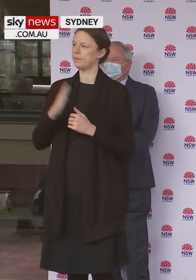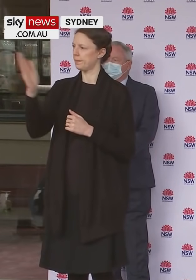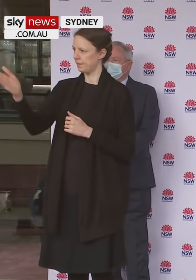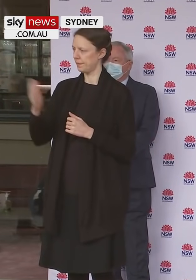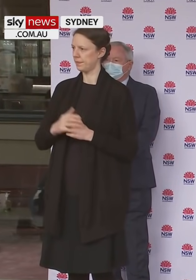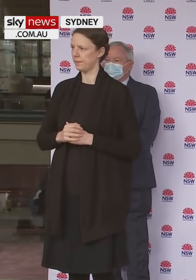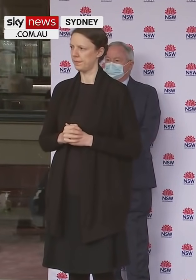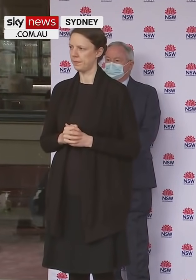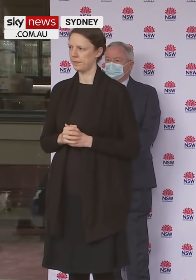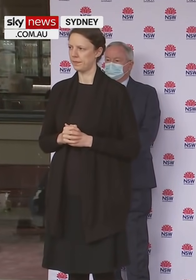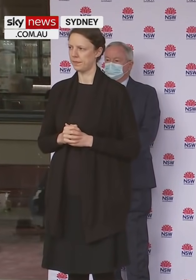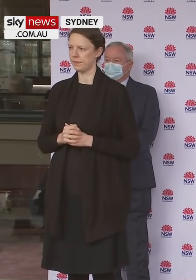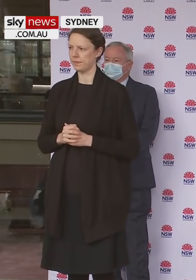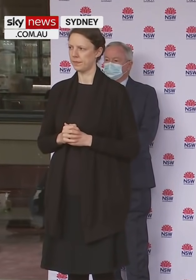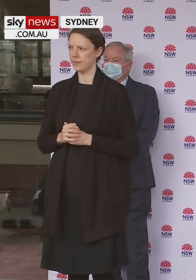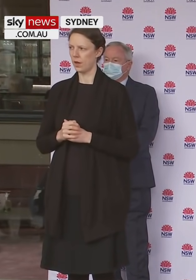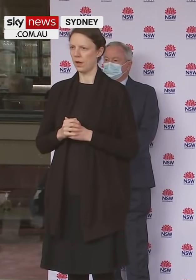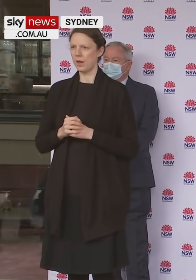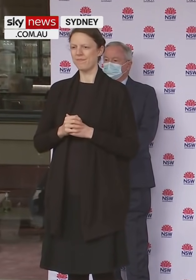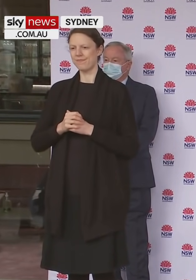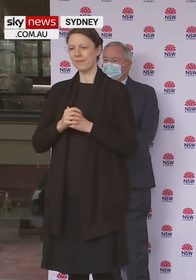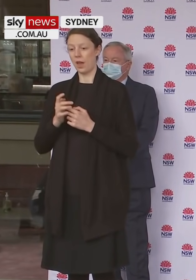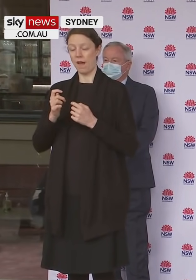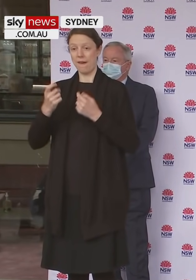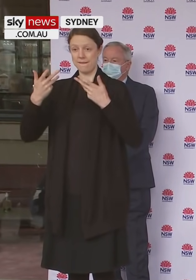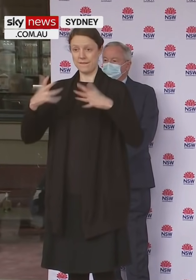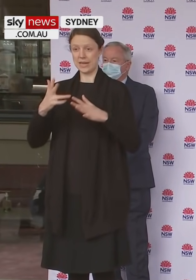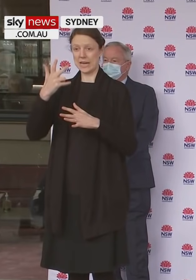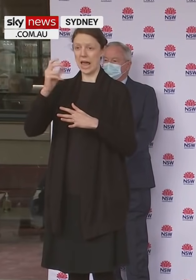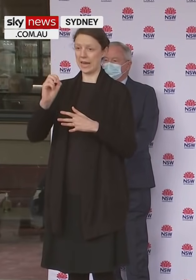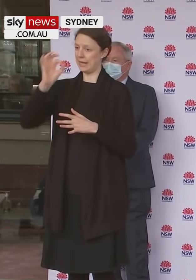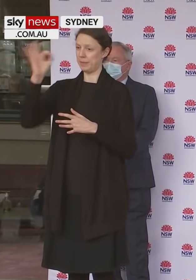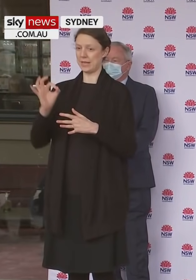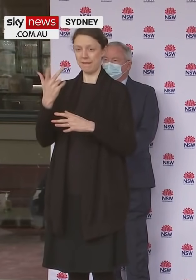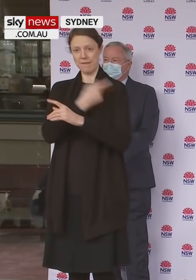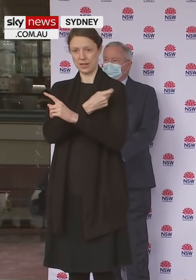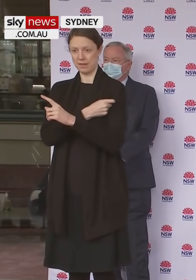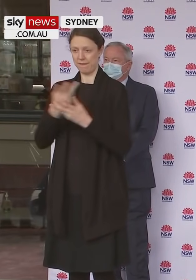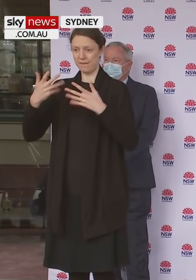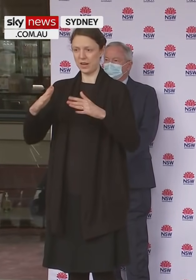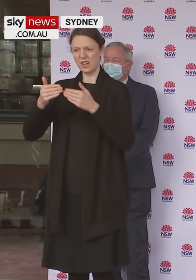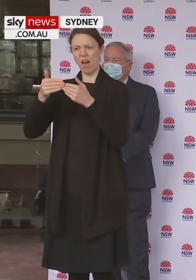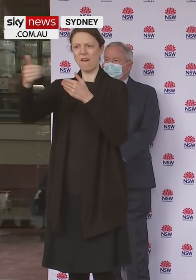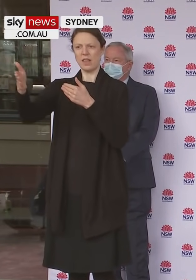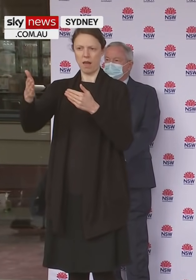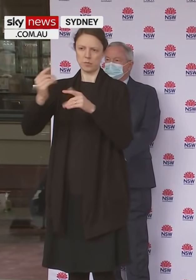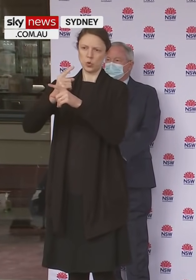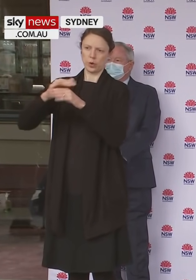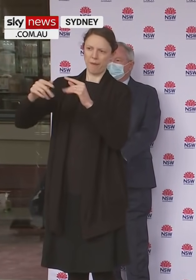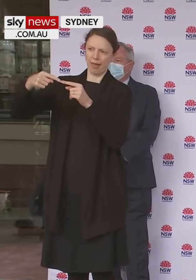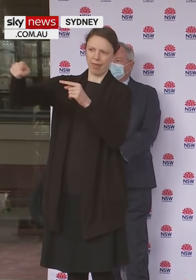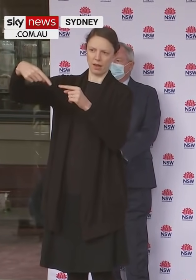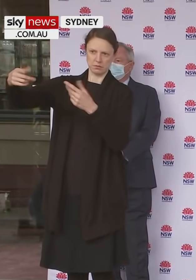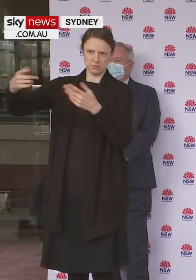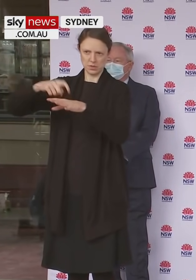we're talking about conversations about what COVID normal will look like when 80% of the population is vaccinated. But all it might look like before then, there can be general fluency, yes,